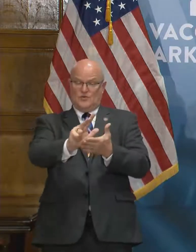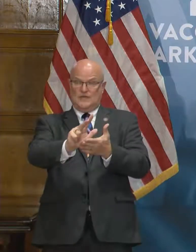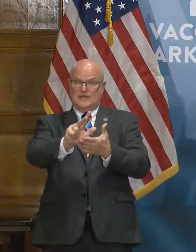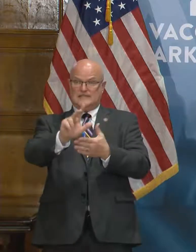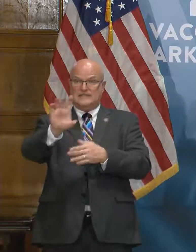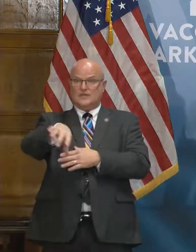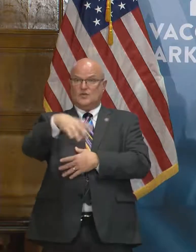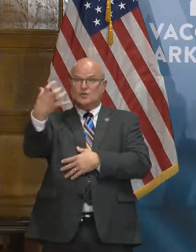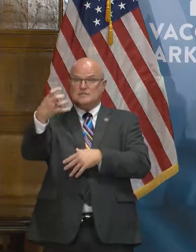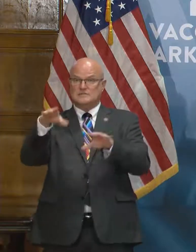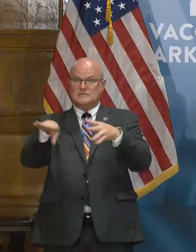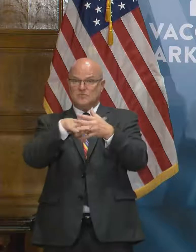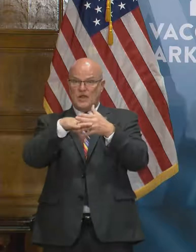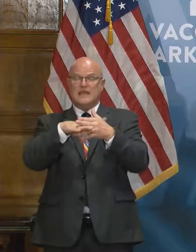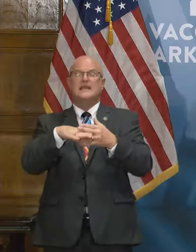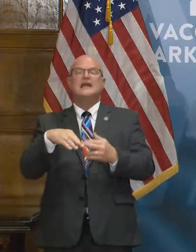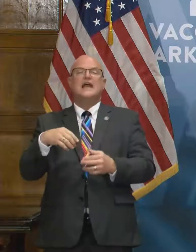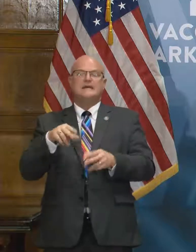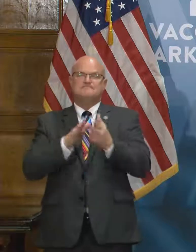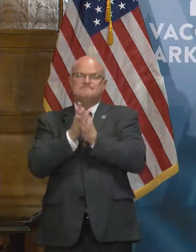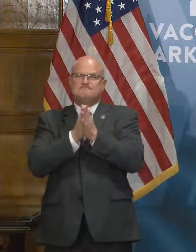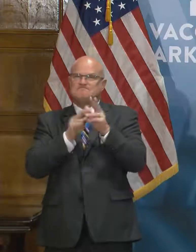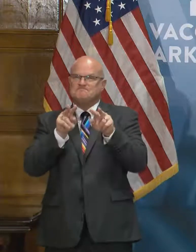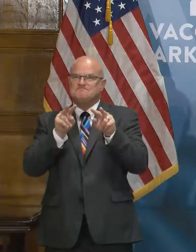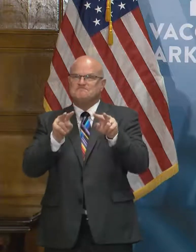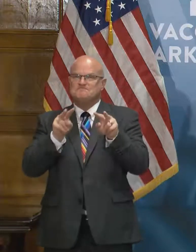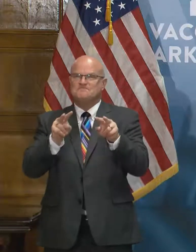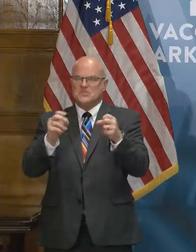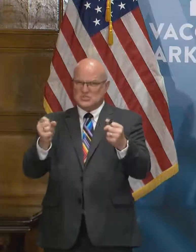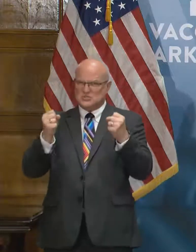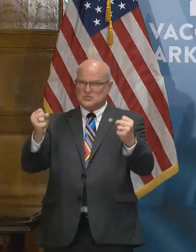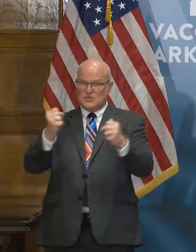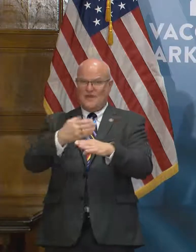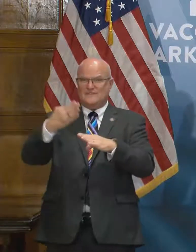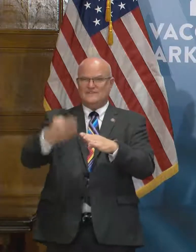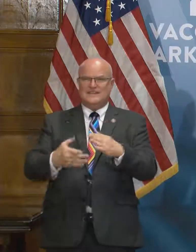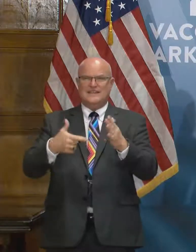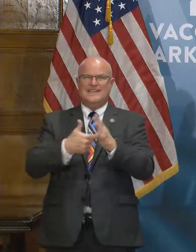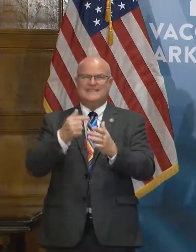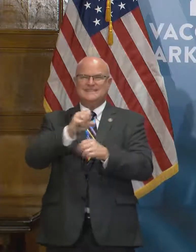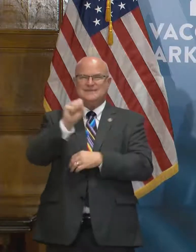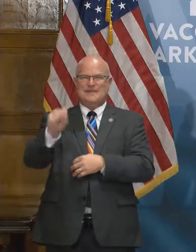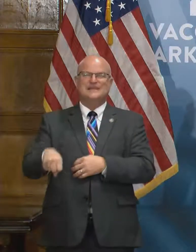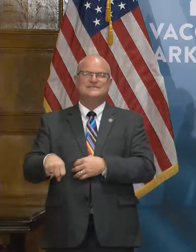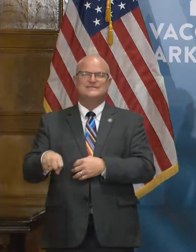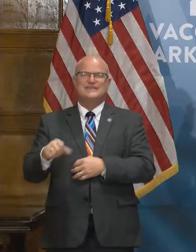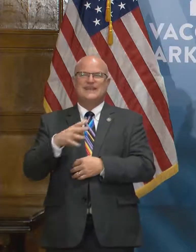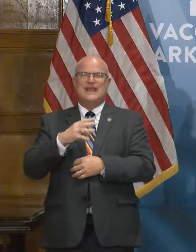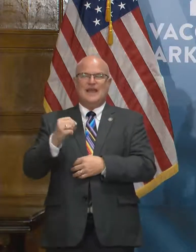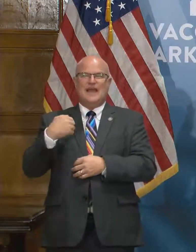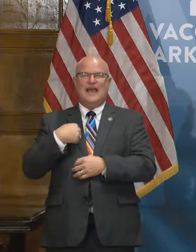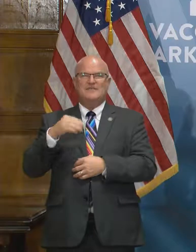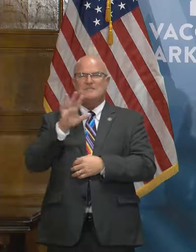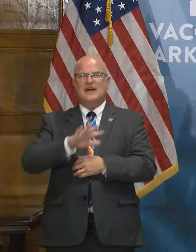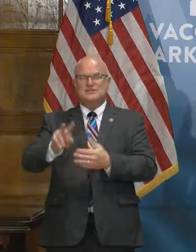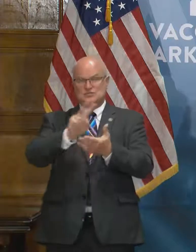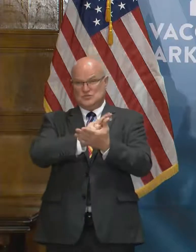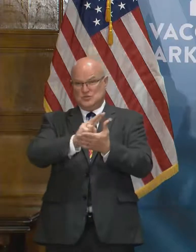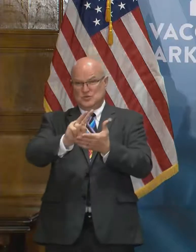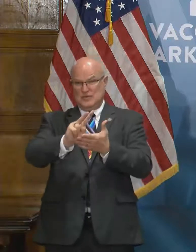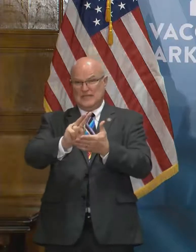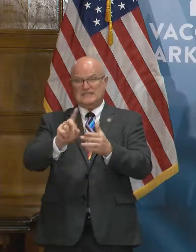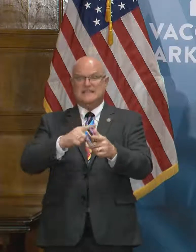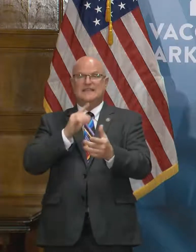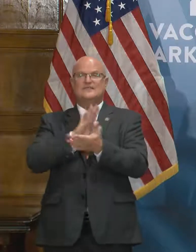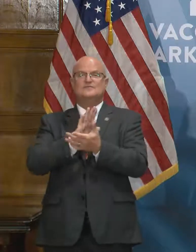break, and we are looking forward to a strong finish to this semester. and we'll have about 2 weeks